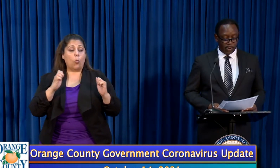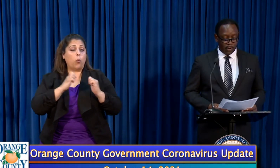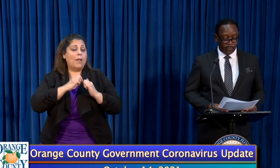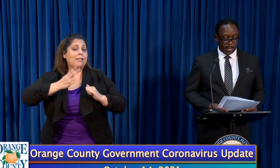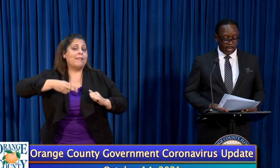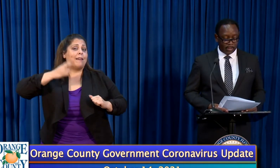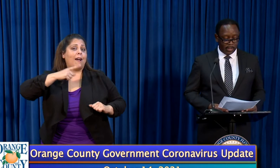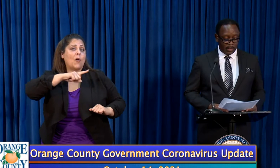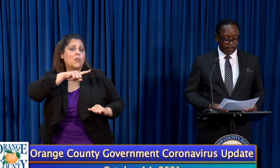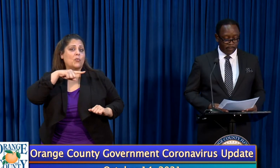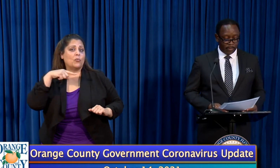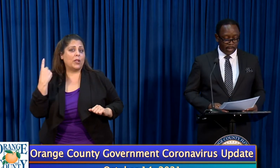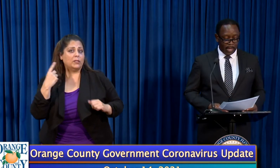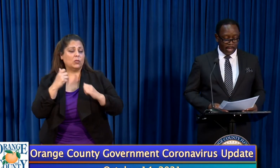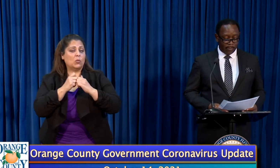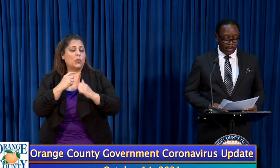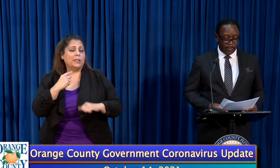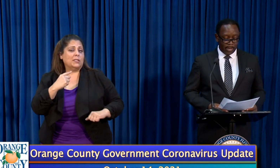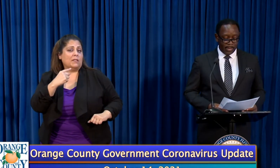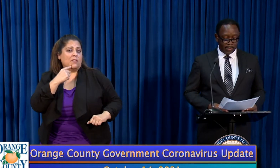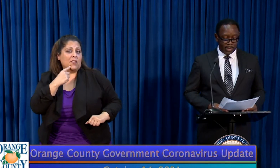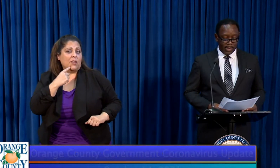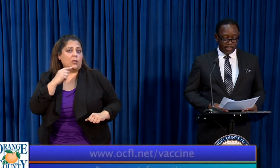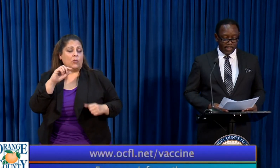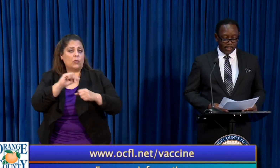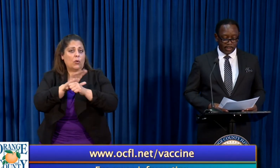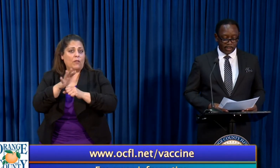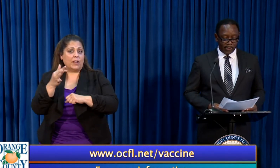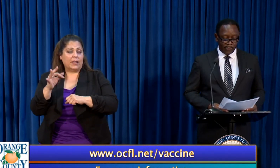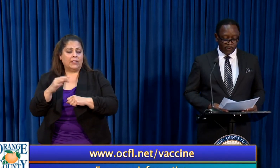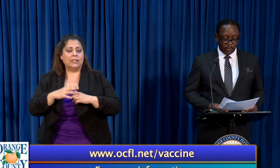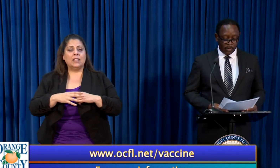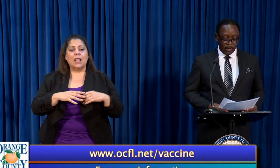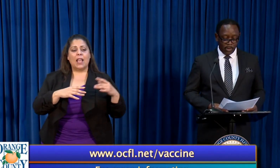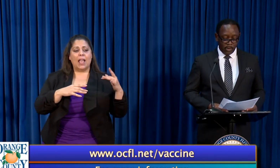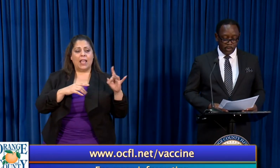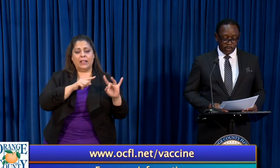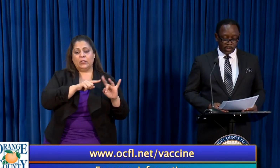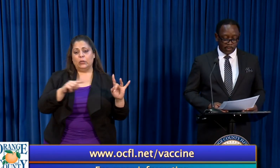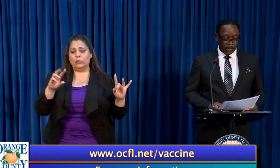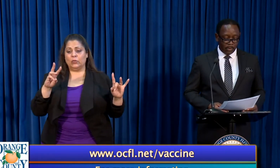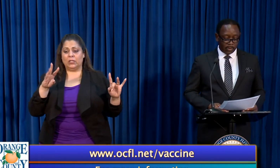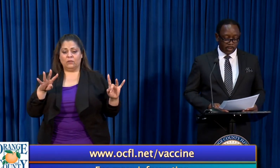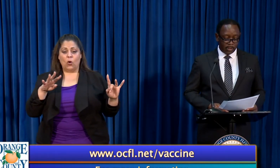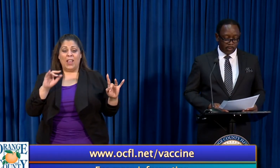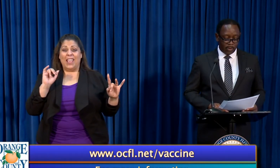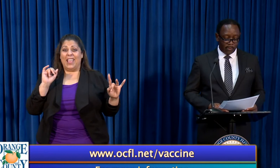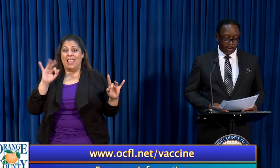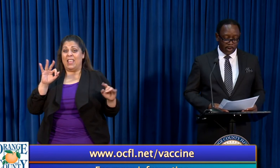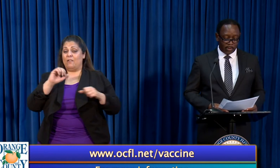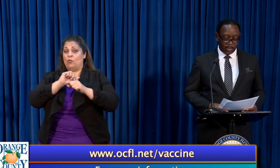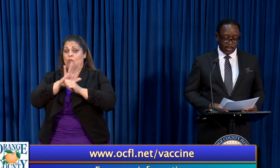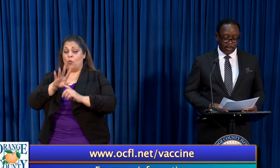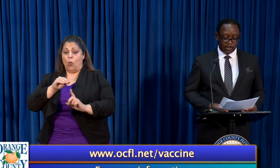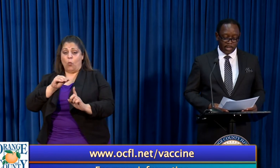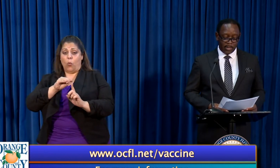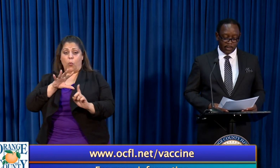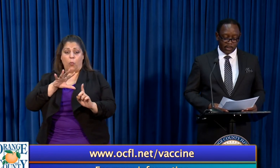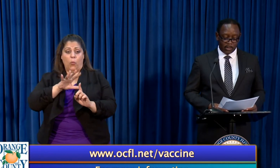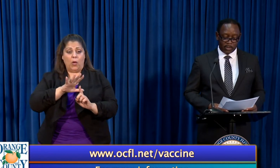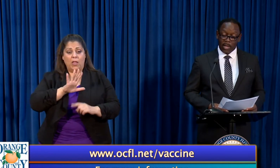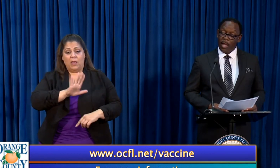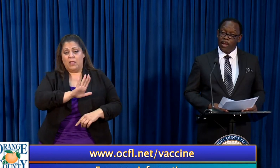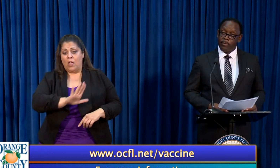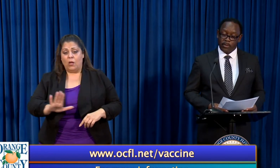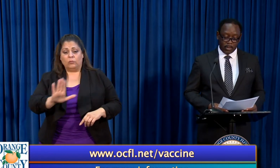severe COVID-19, and people ages 18 to 64 whose exposure to the coronavirus in their settings